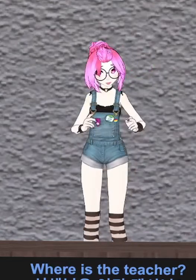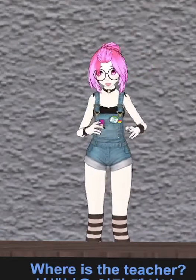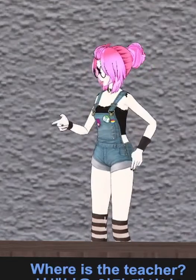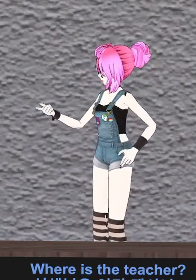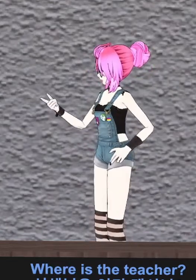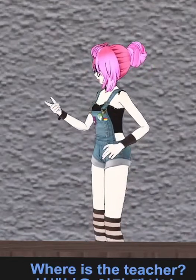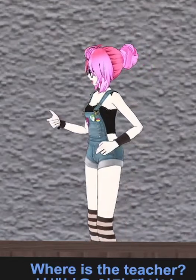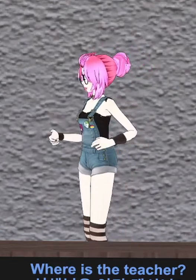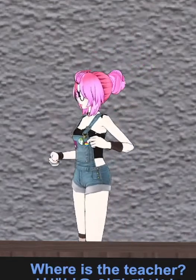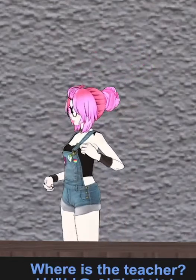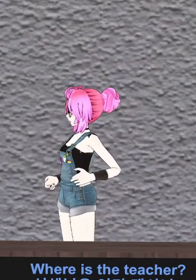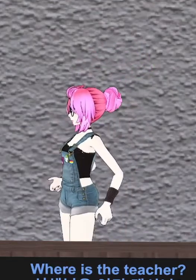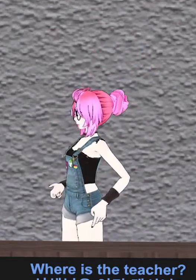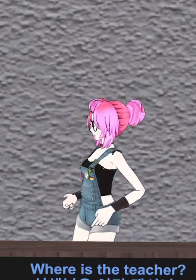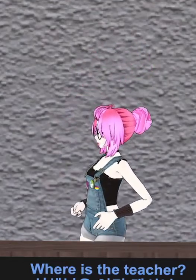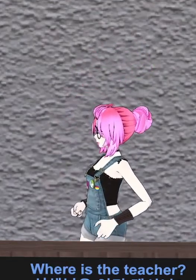Okay. Yes, Shaw.